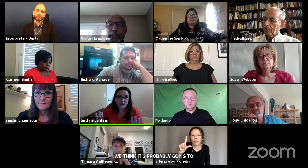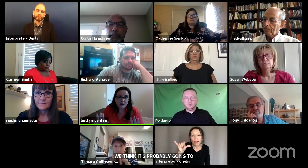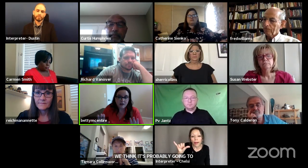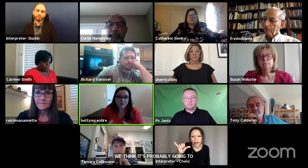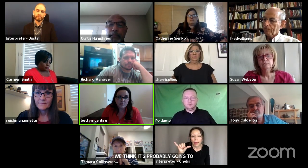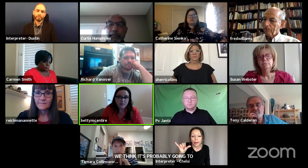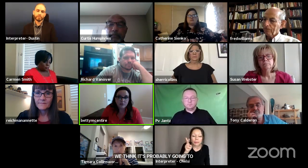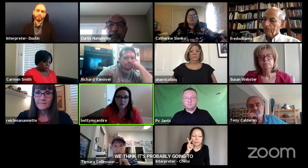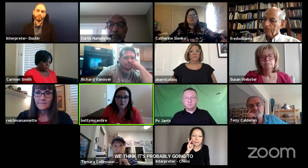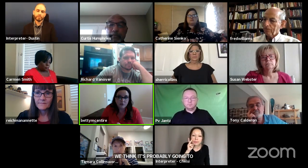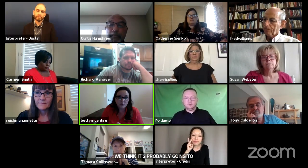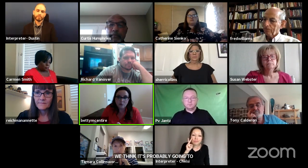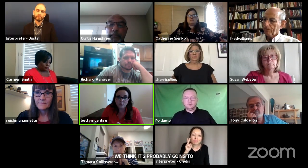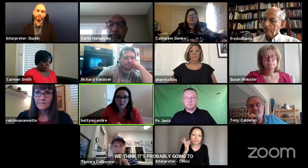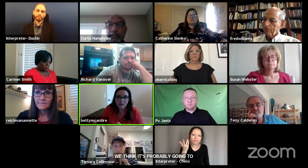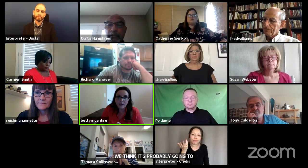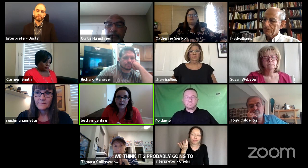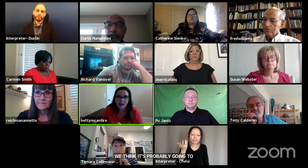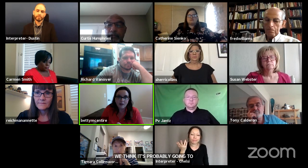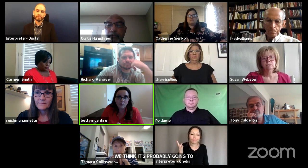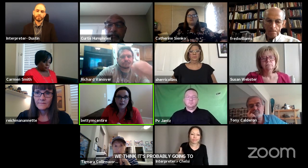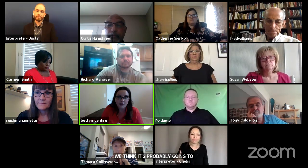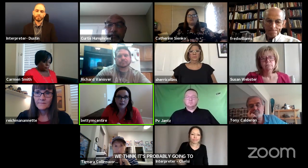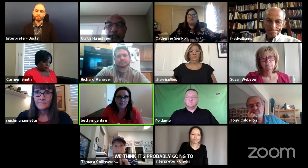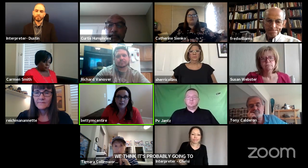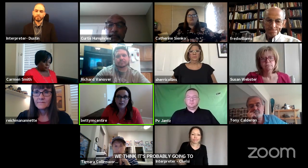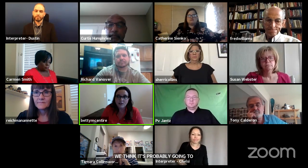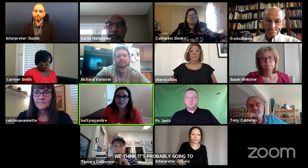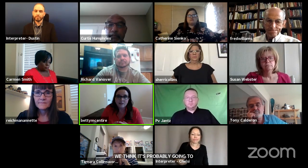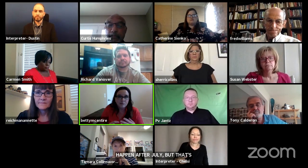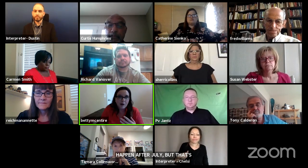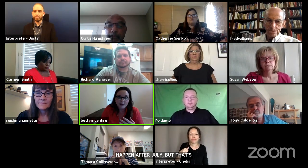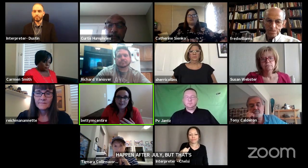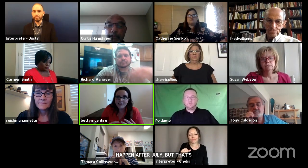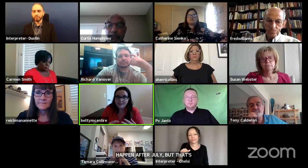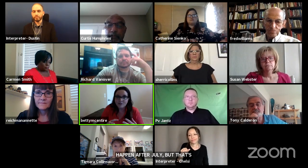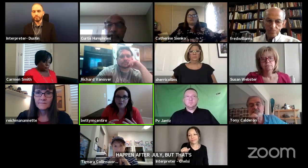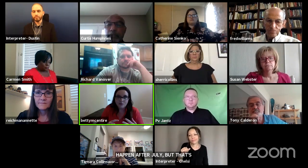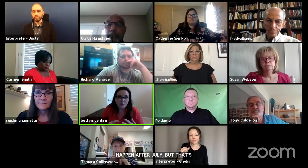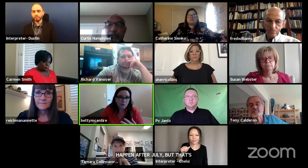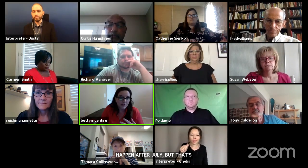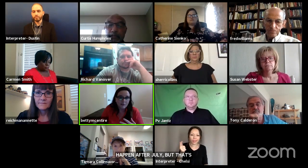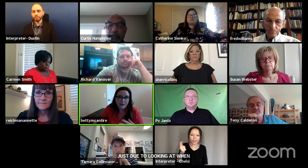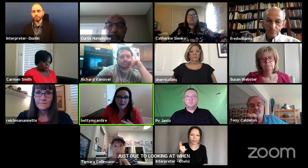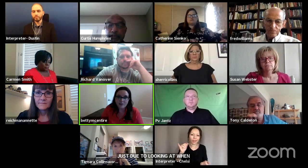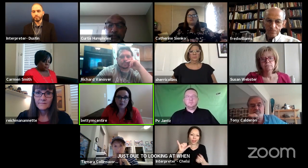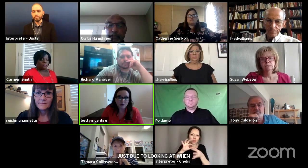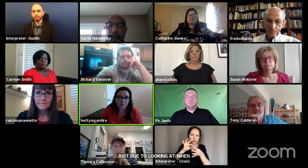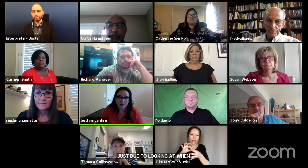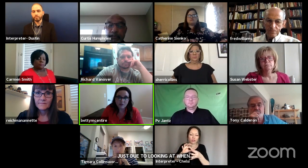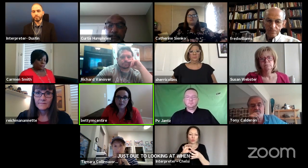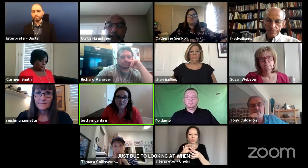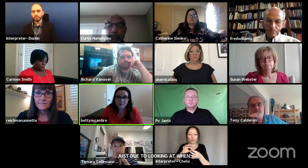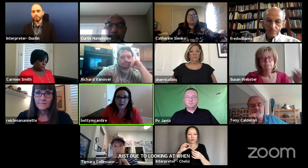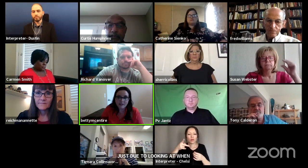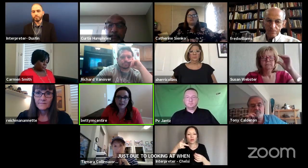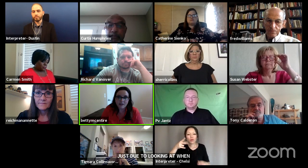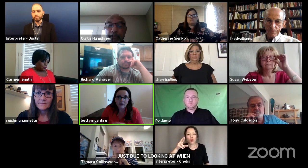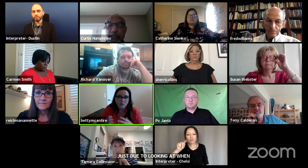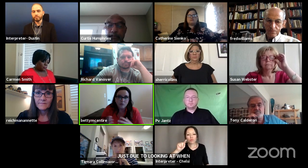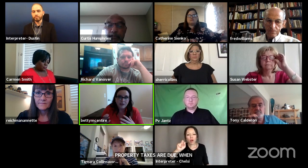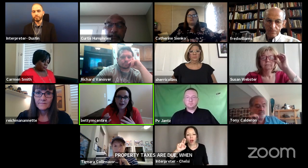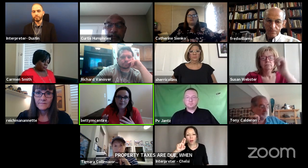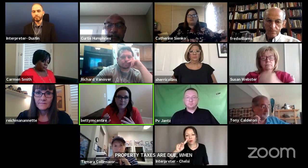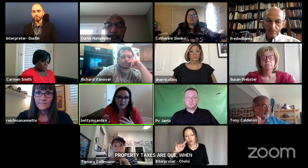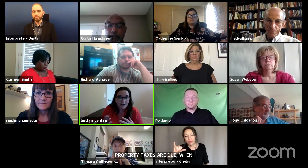just due to looking at when property taxes are due, when financial reports are expected,